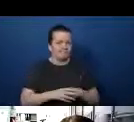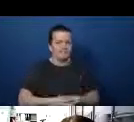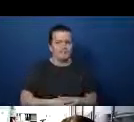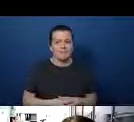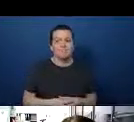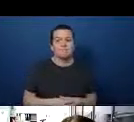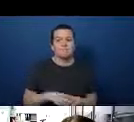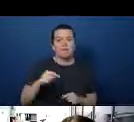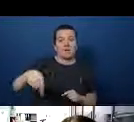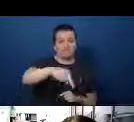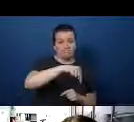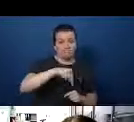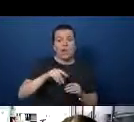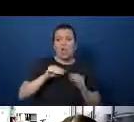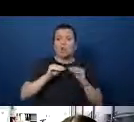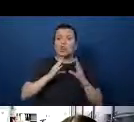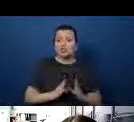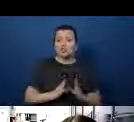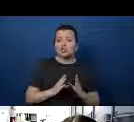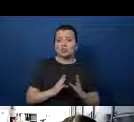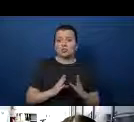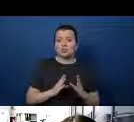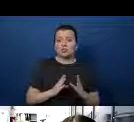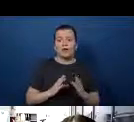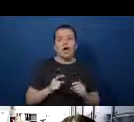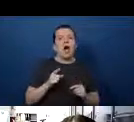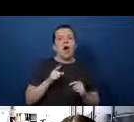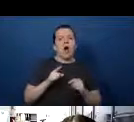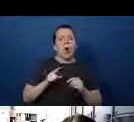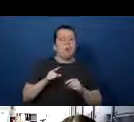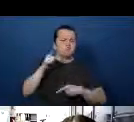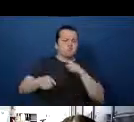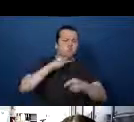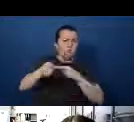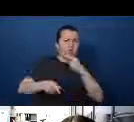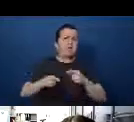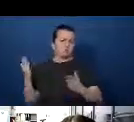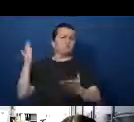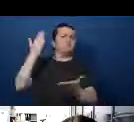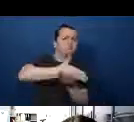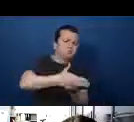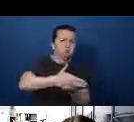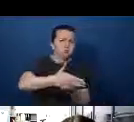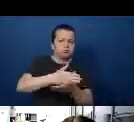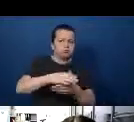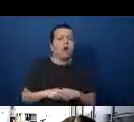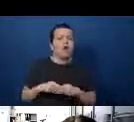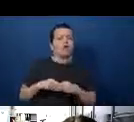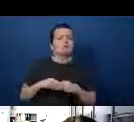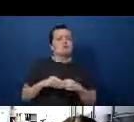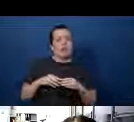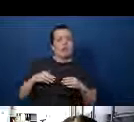that teachers often fail to intervene in bullying, even though disabled students repeatedly report to